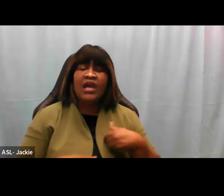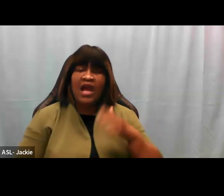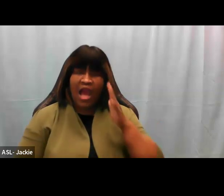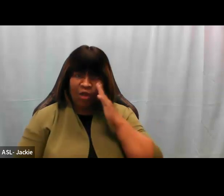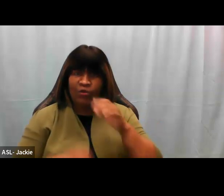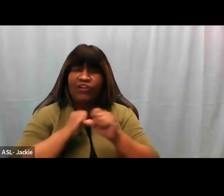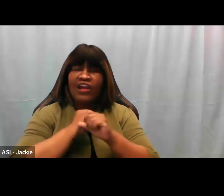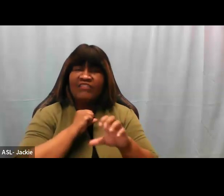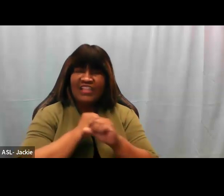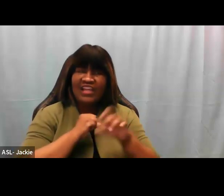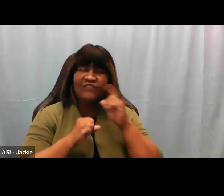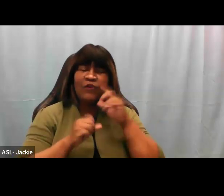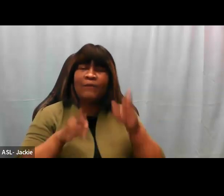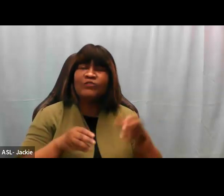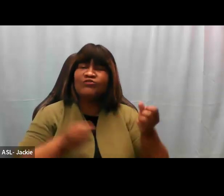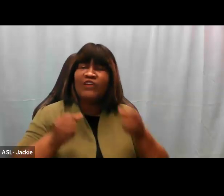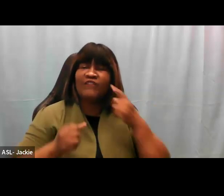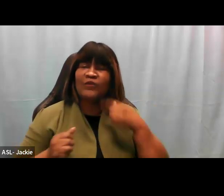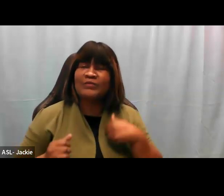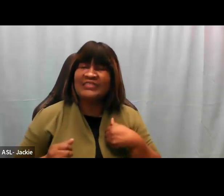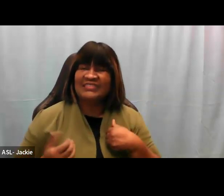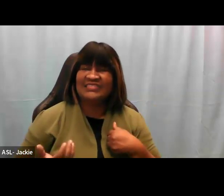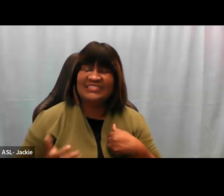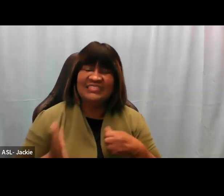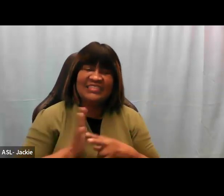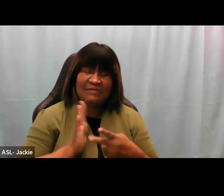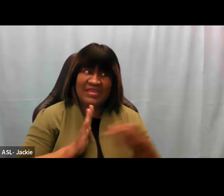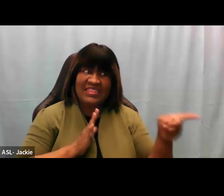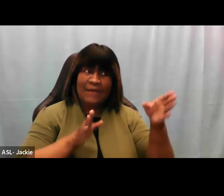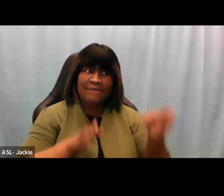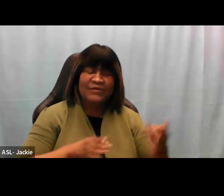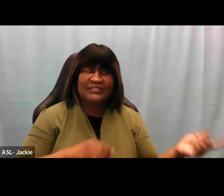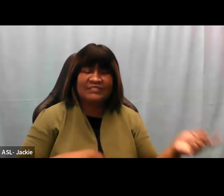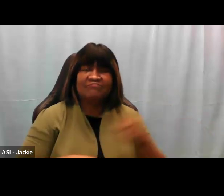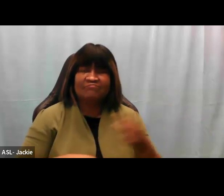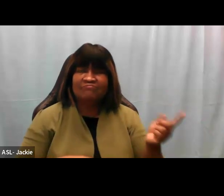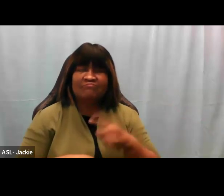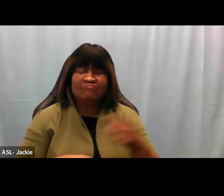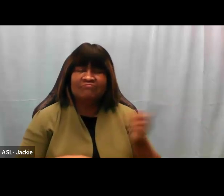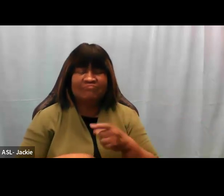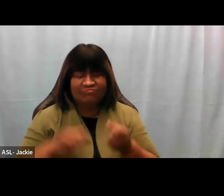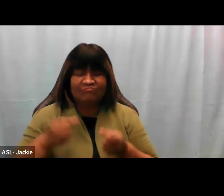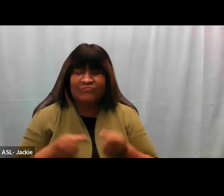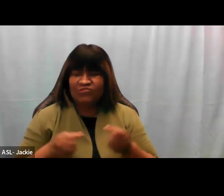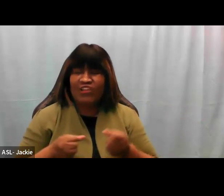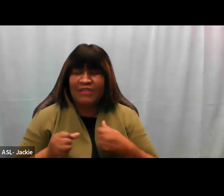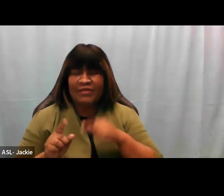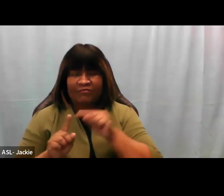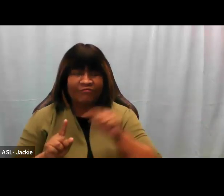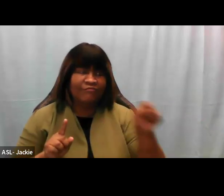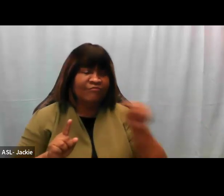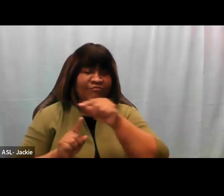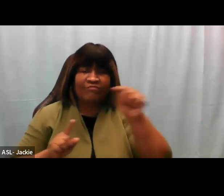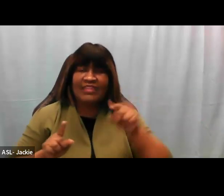advertise for a driver of the vehicle so that that person just has the ability to drive me from point A to